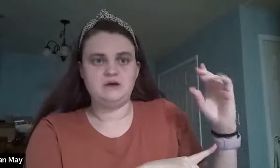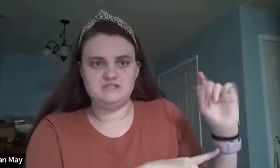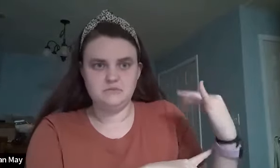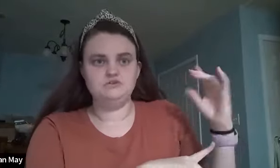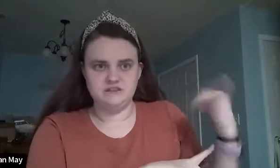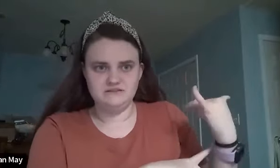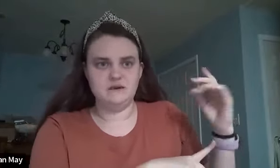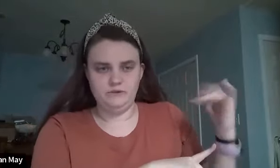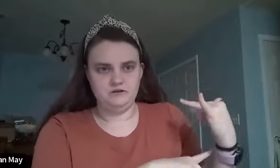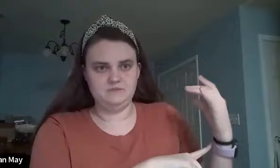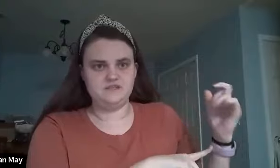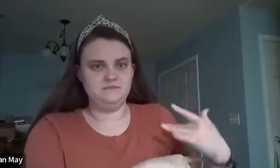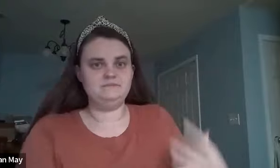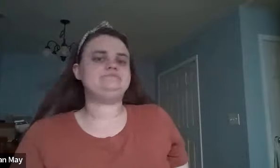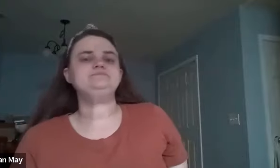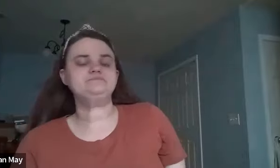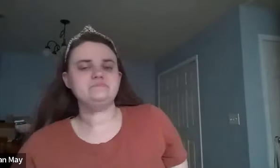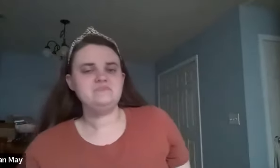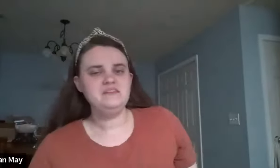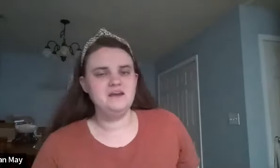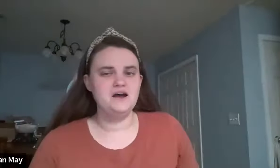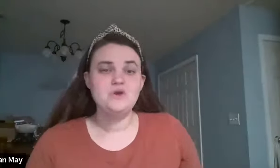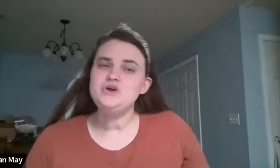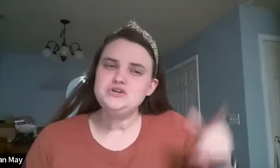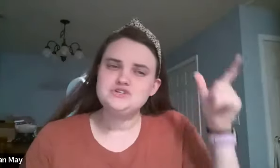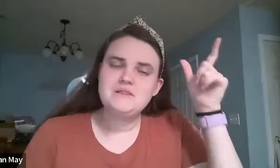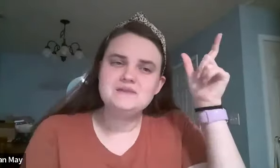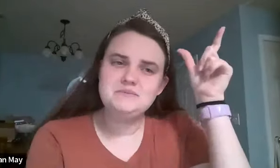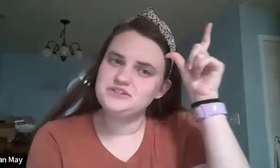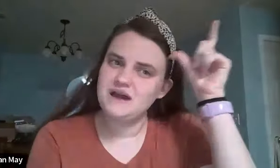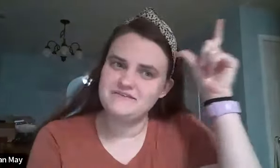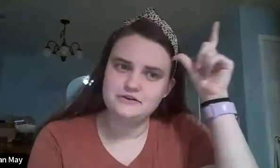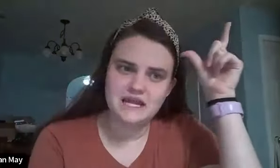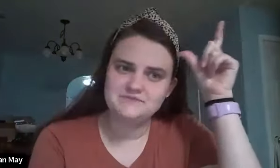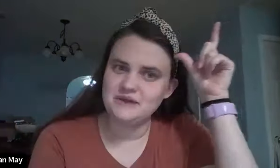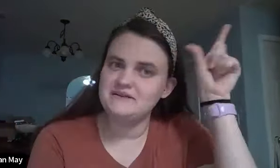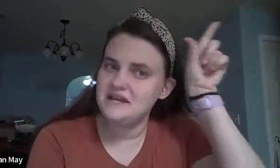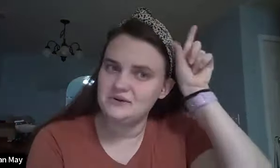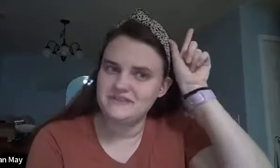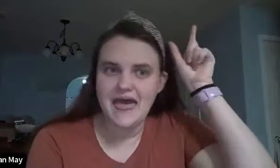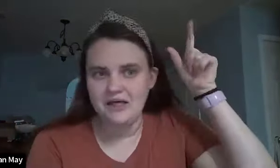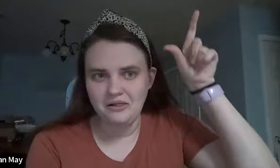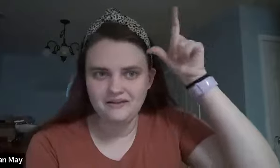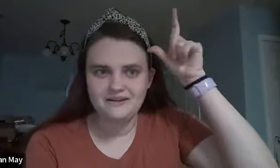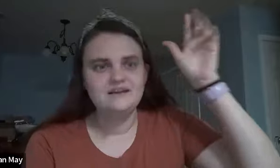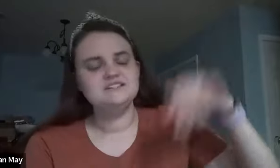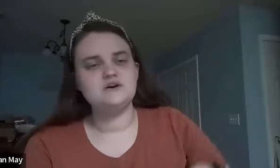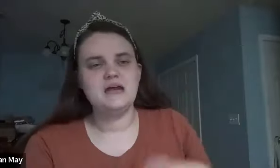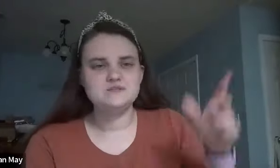bouncing motion that will be her name sign. So a lot of people do have their names around here with the L. So that's why I